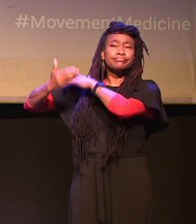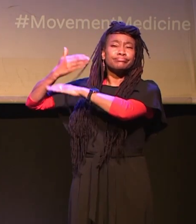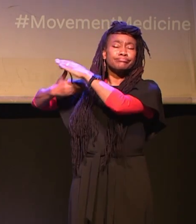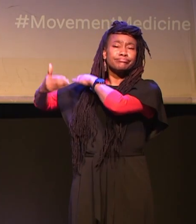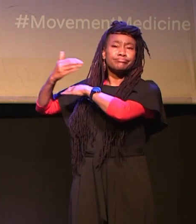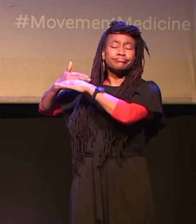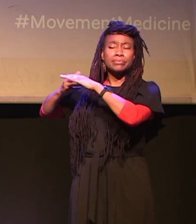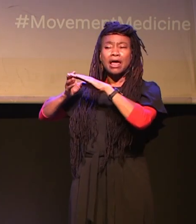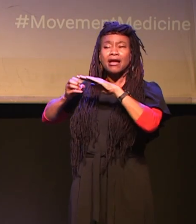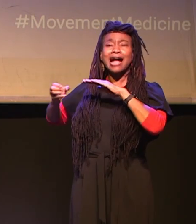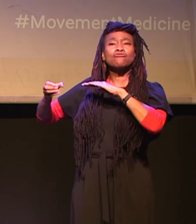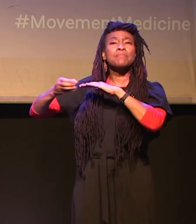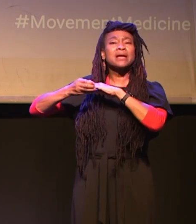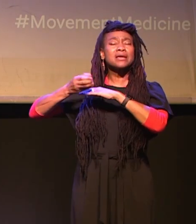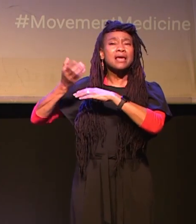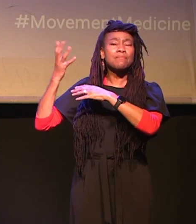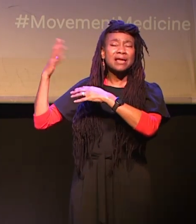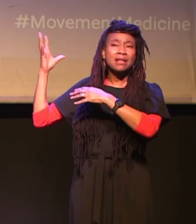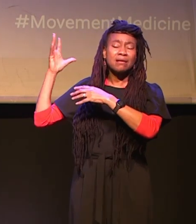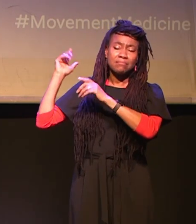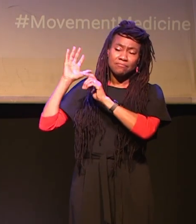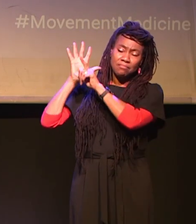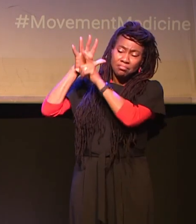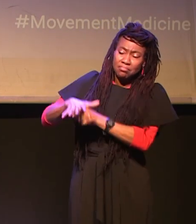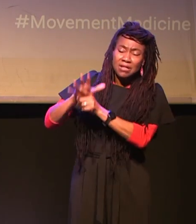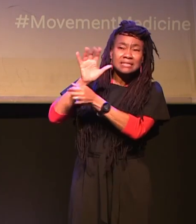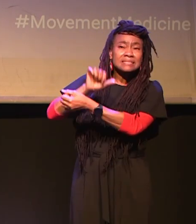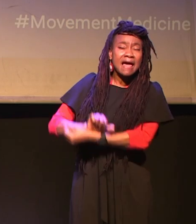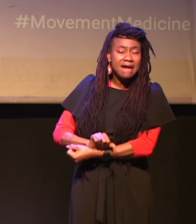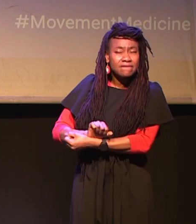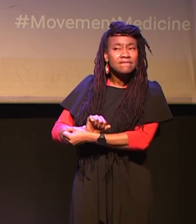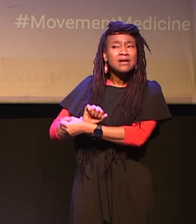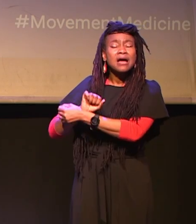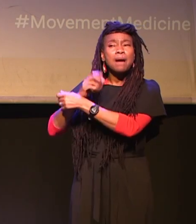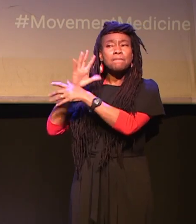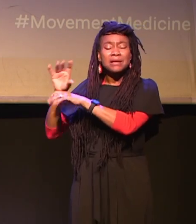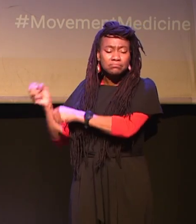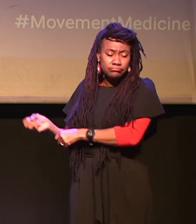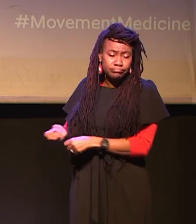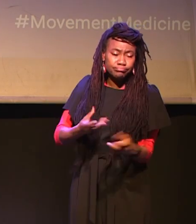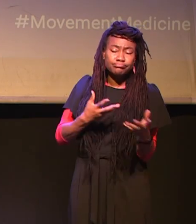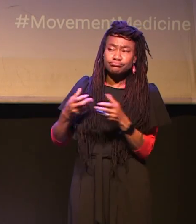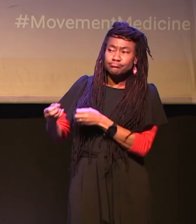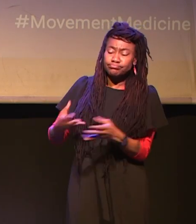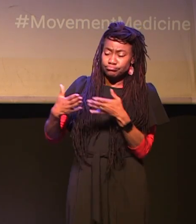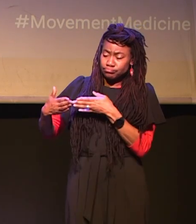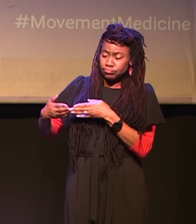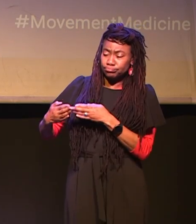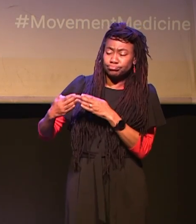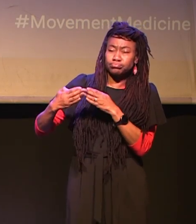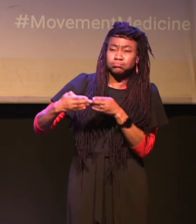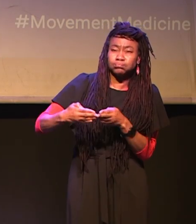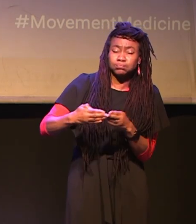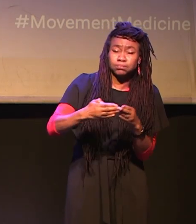Caribbean, our ancestors were trafficked and um, had to